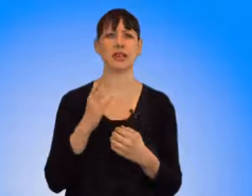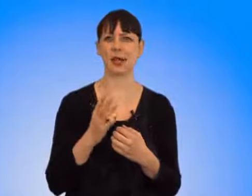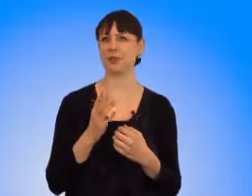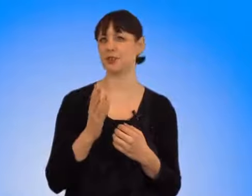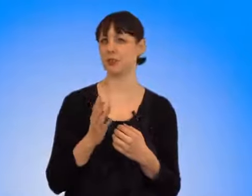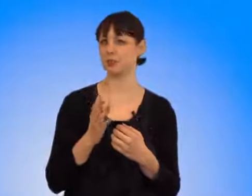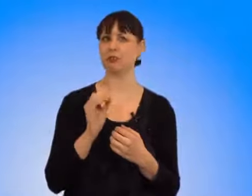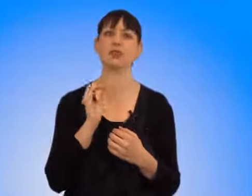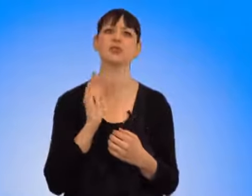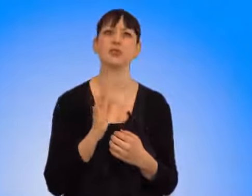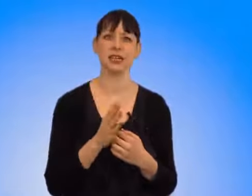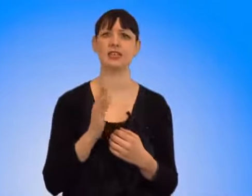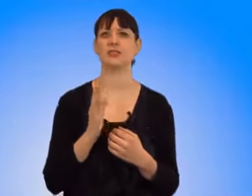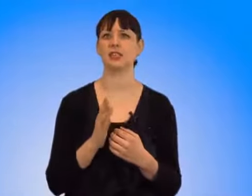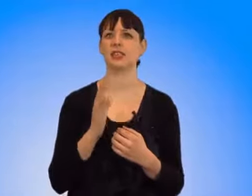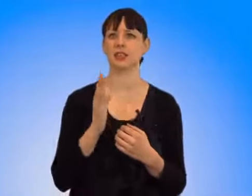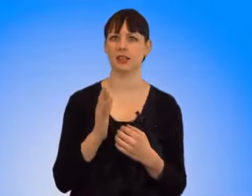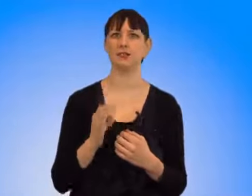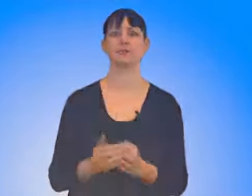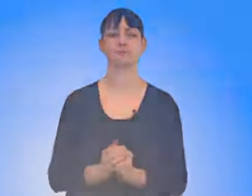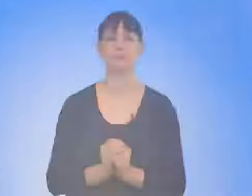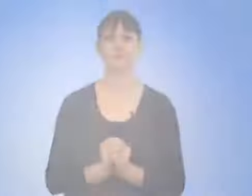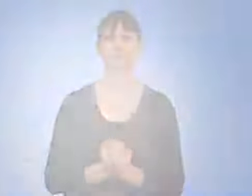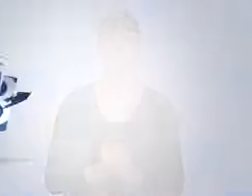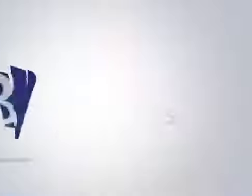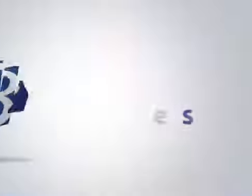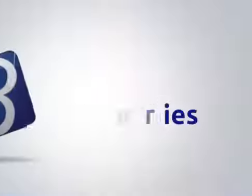can happen to you in your day-to-day life.